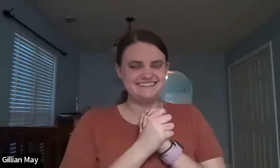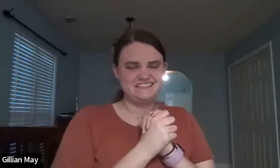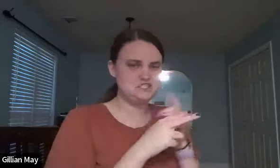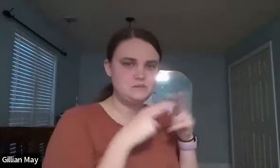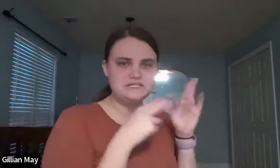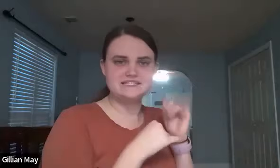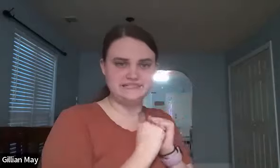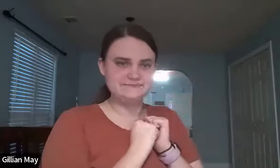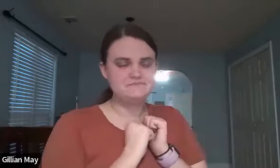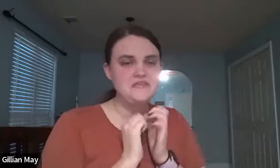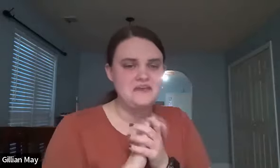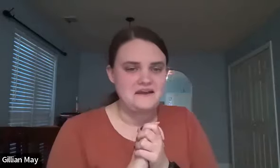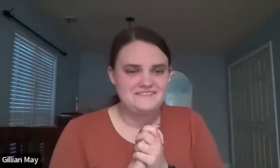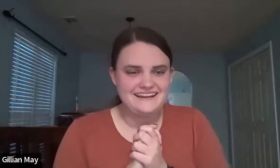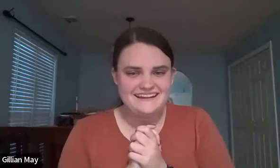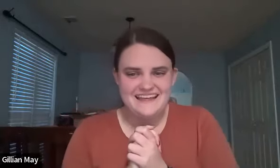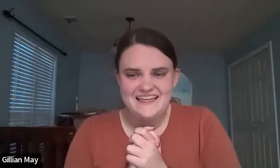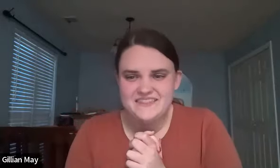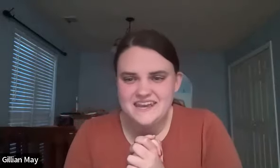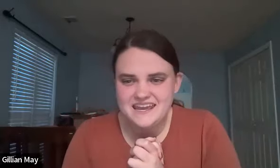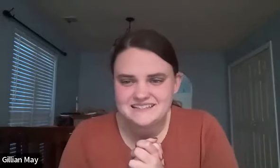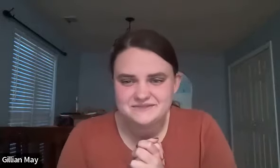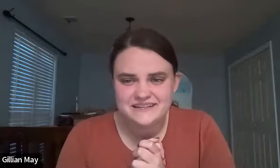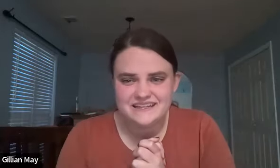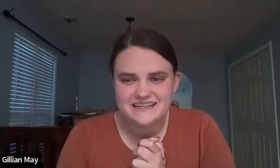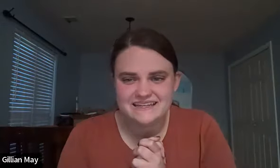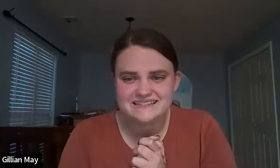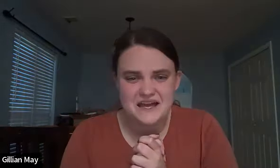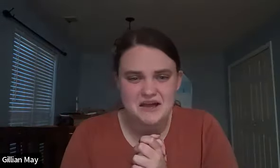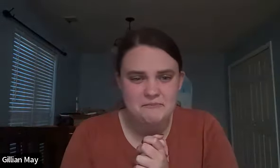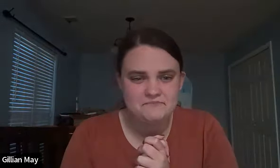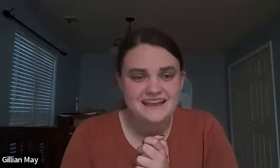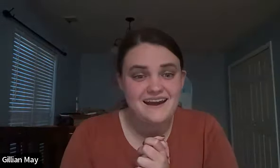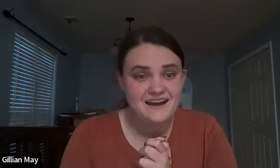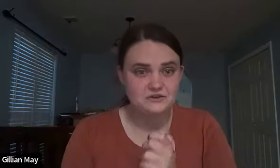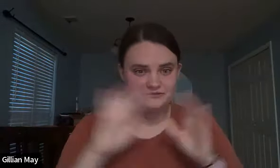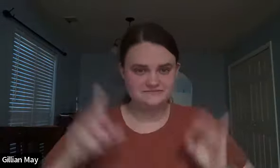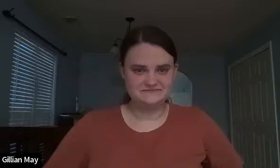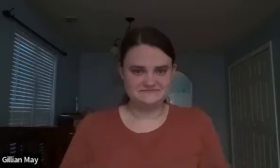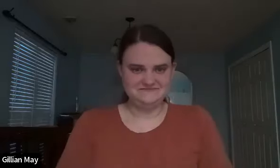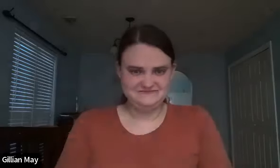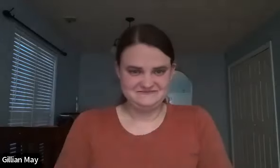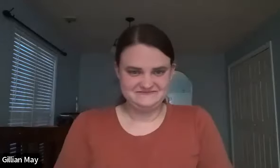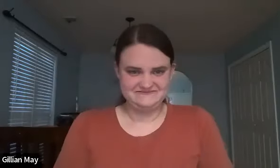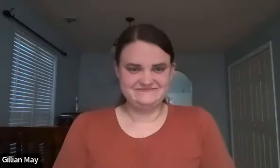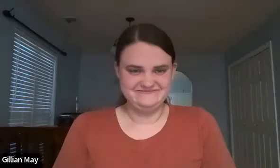Good. Short and sweet. All right. The next one is Kyle.